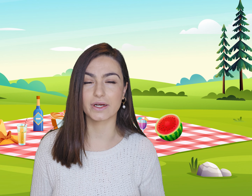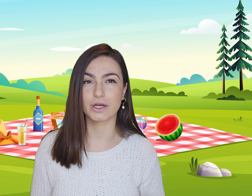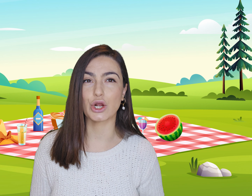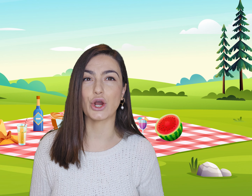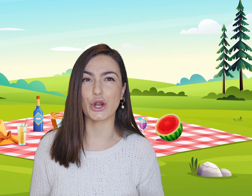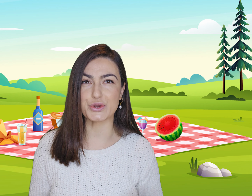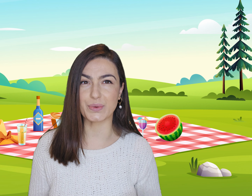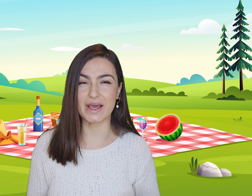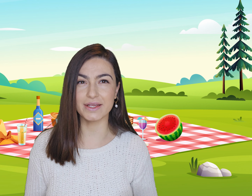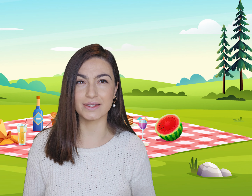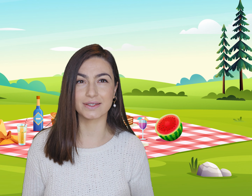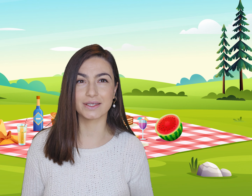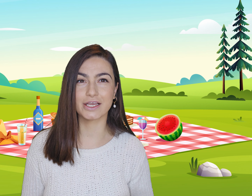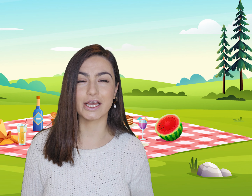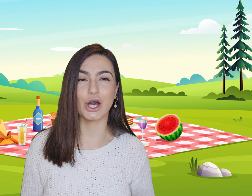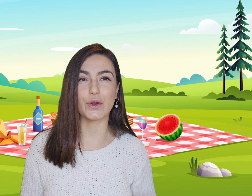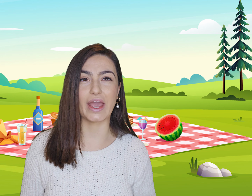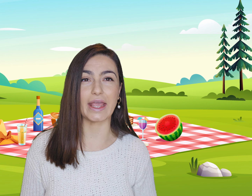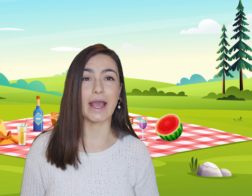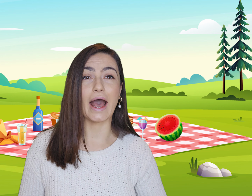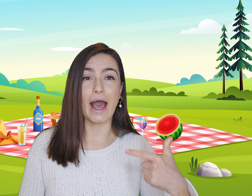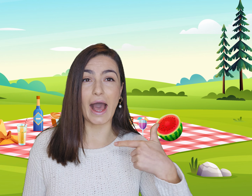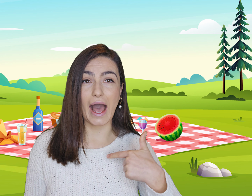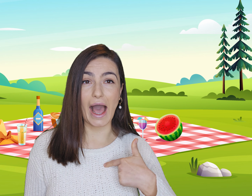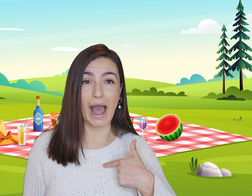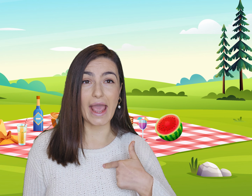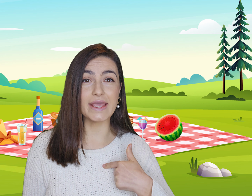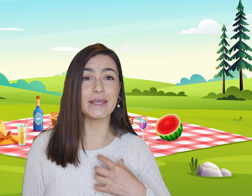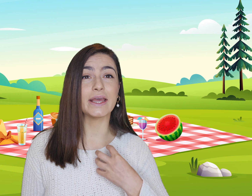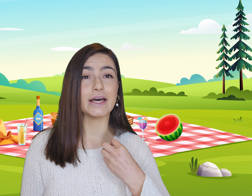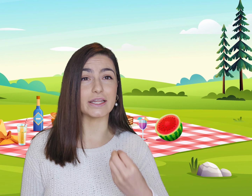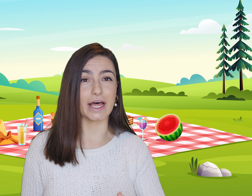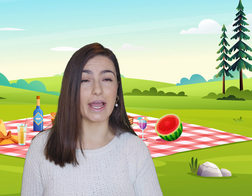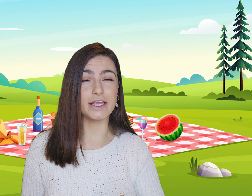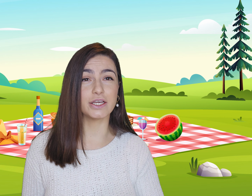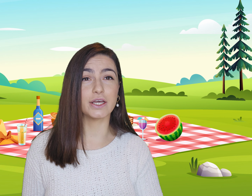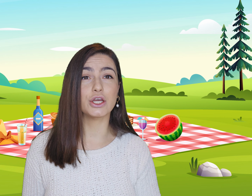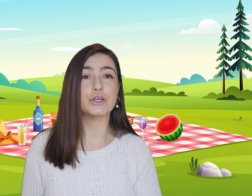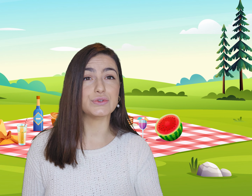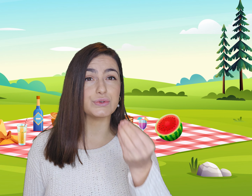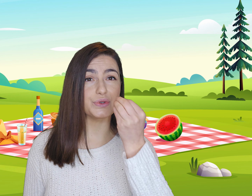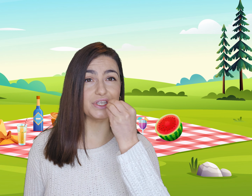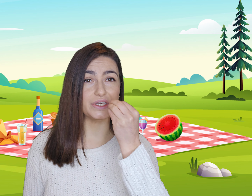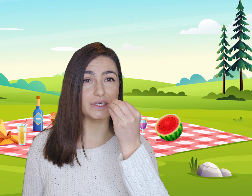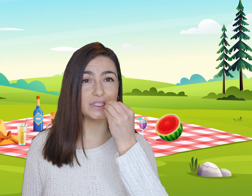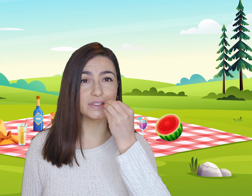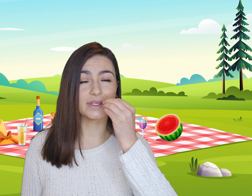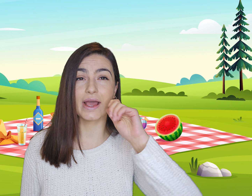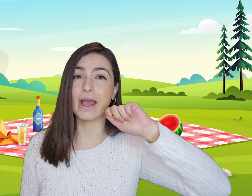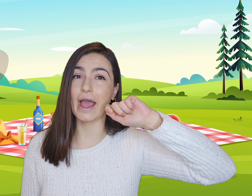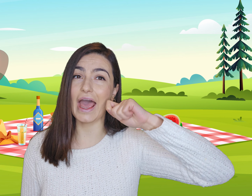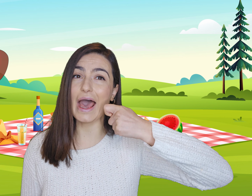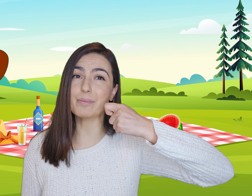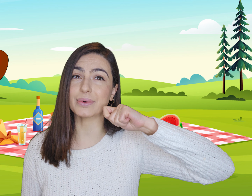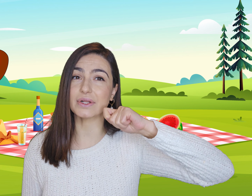are you ready okay i like to eat apples